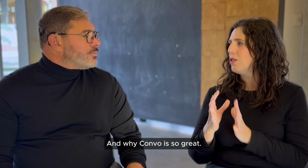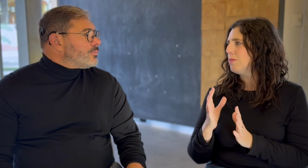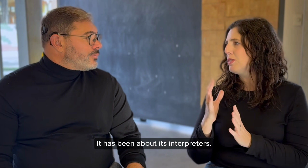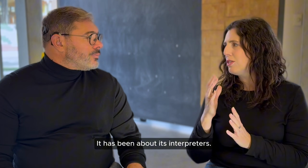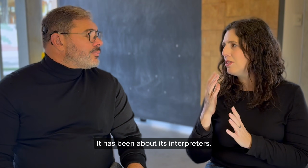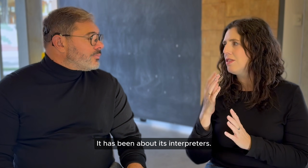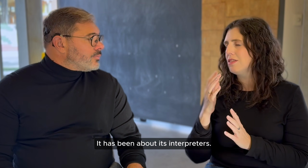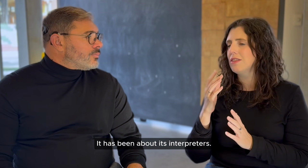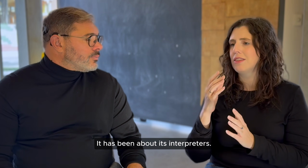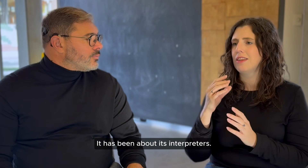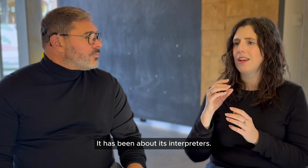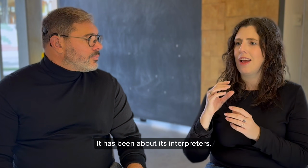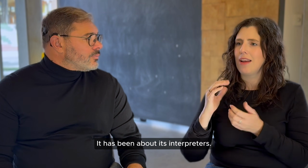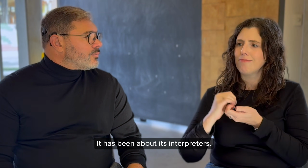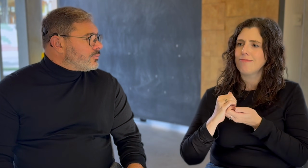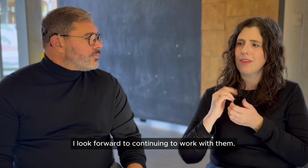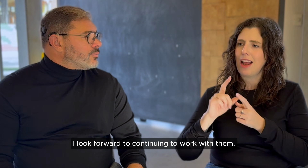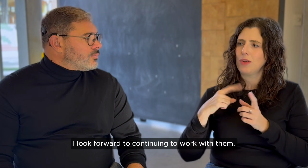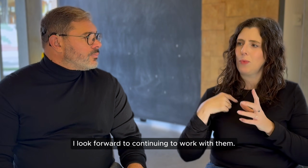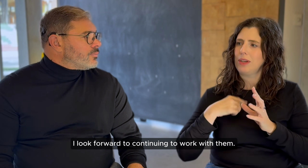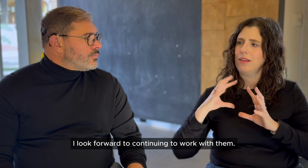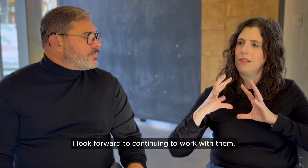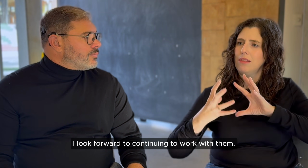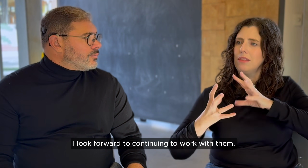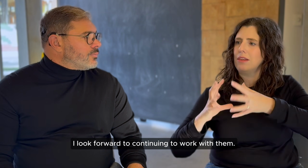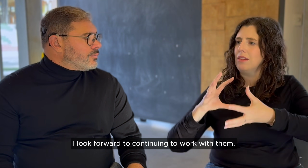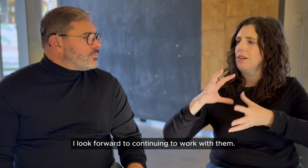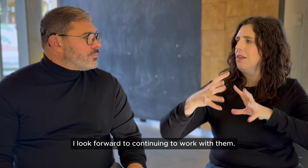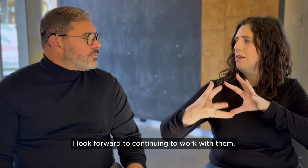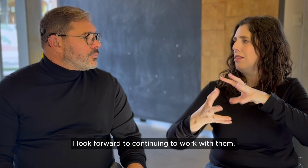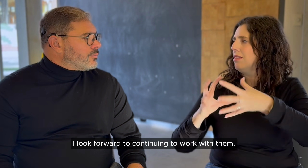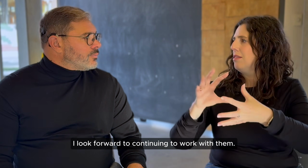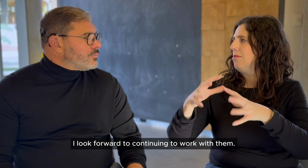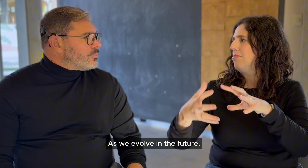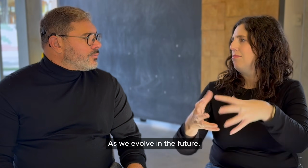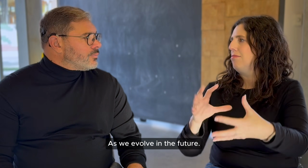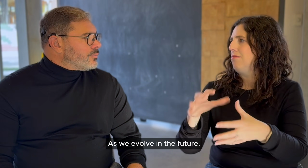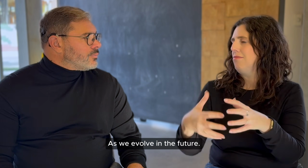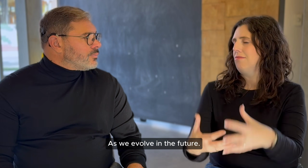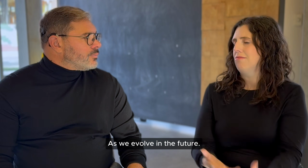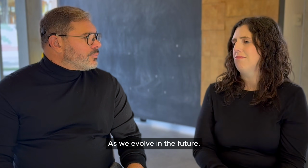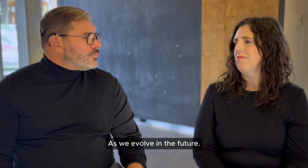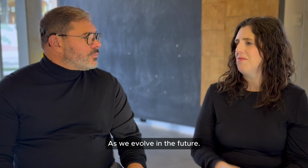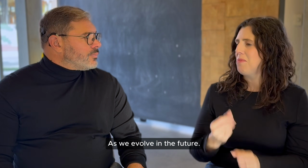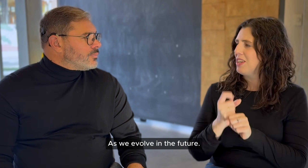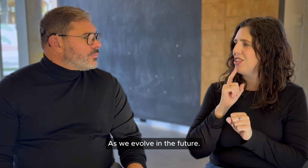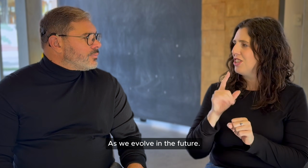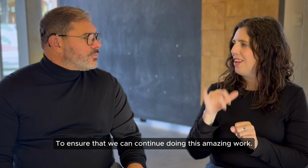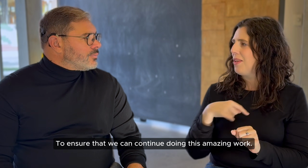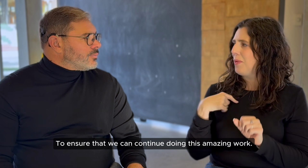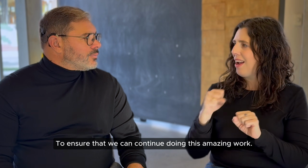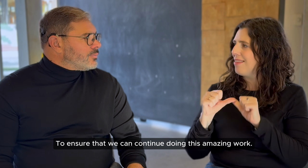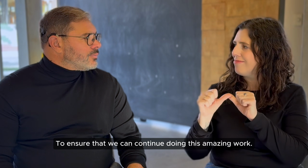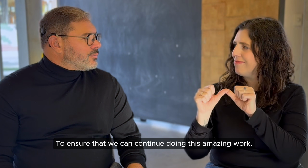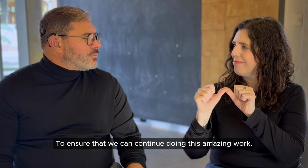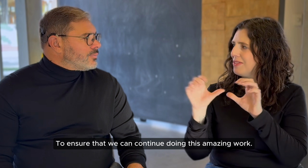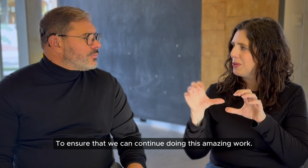has been about its interpreters. I look forward to continuing to work with them as we evolve in the future to ensure that we can